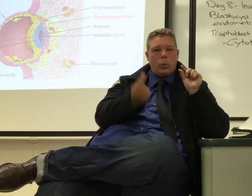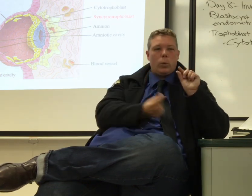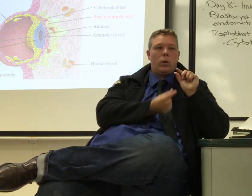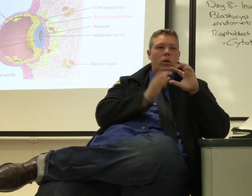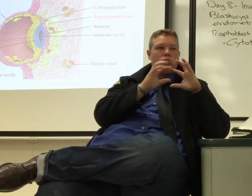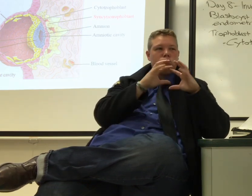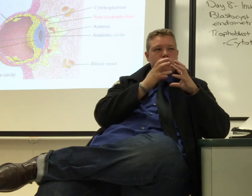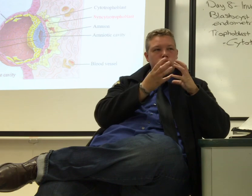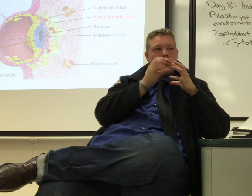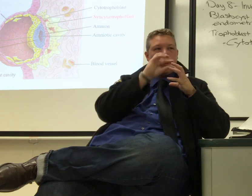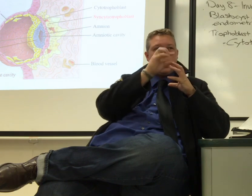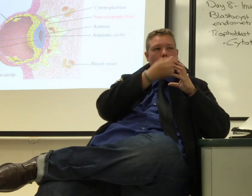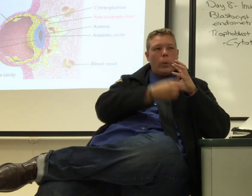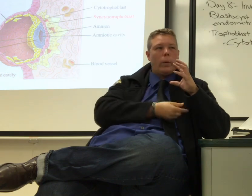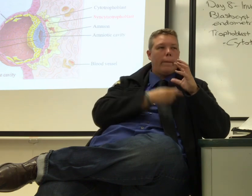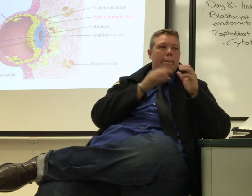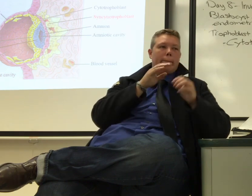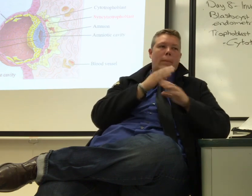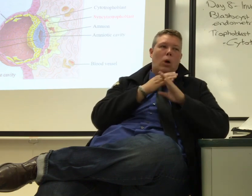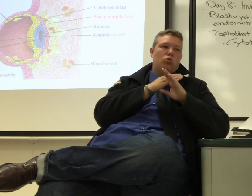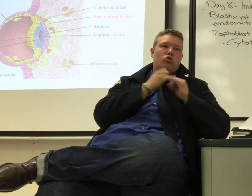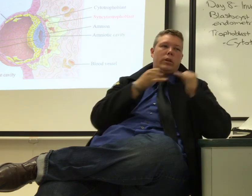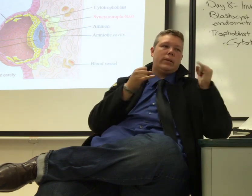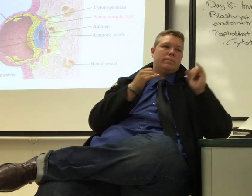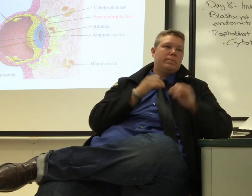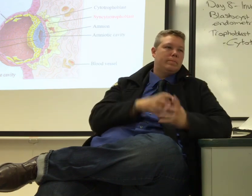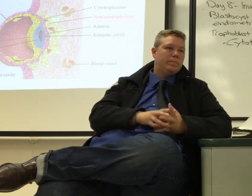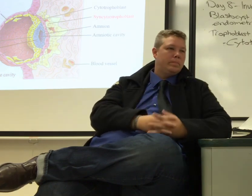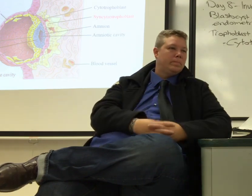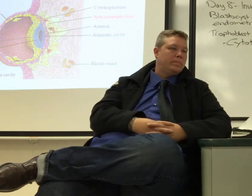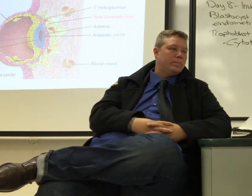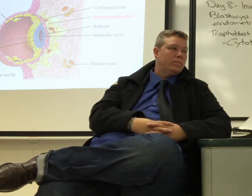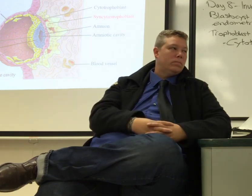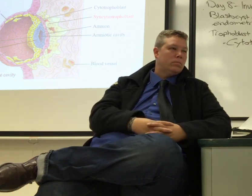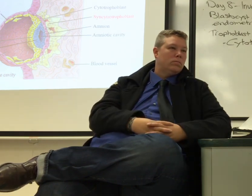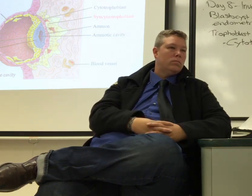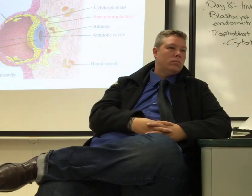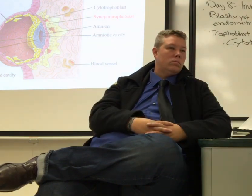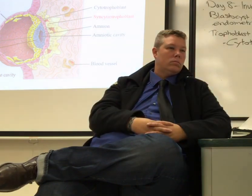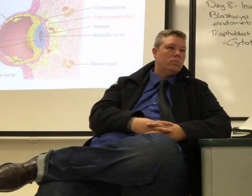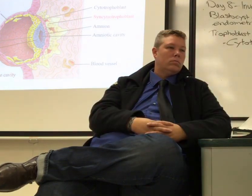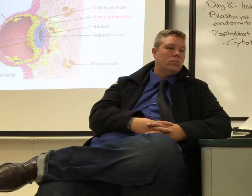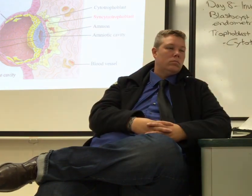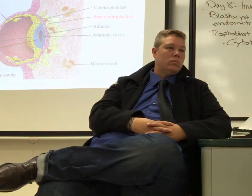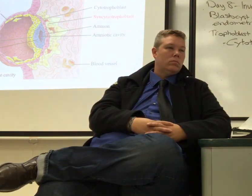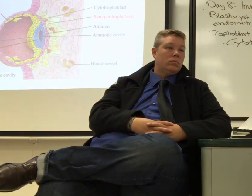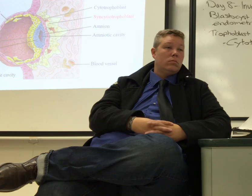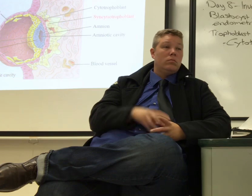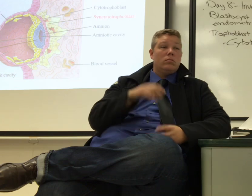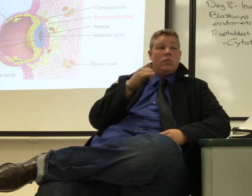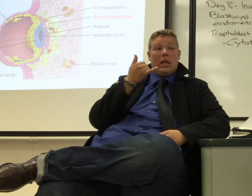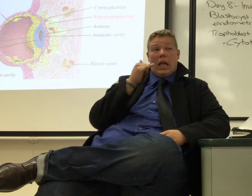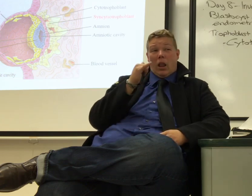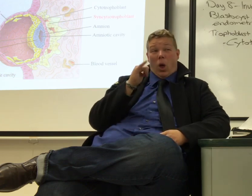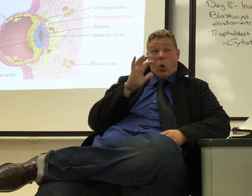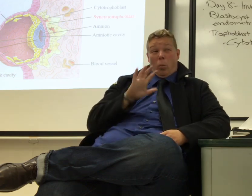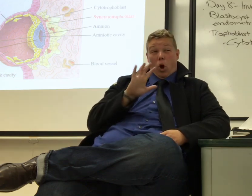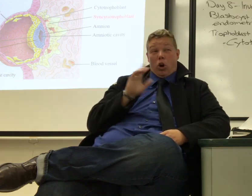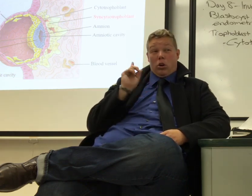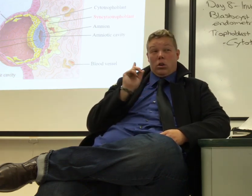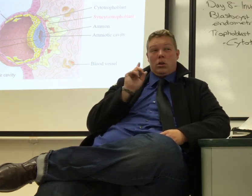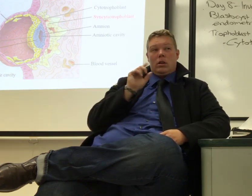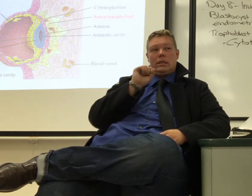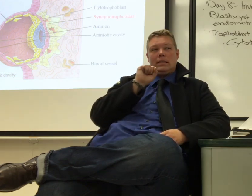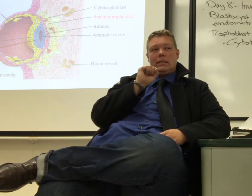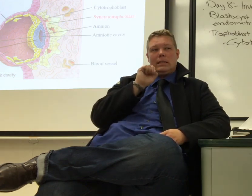cellular boundary. The yellowish part is the